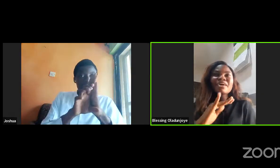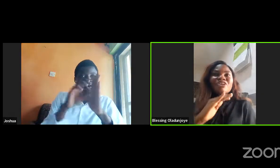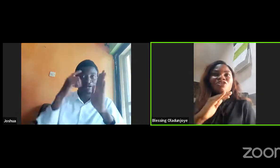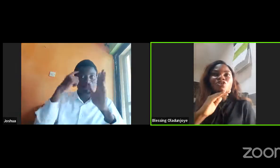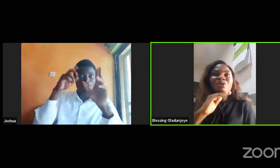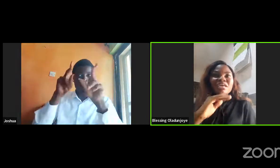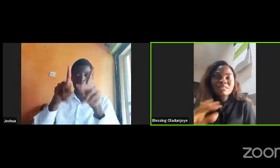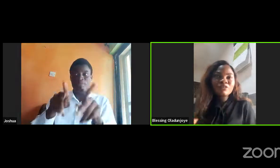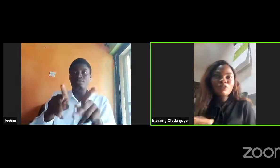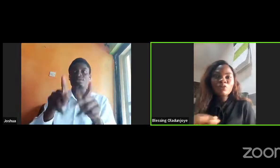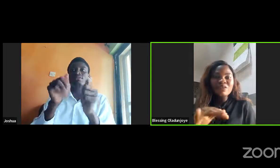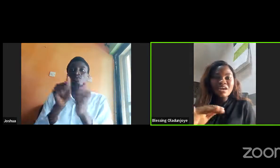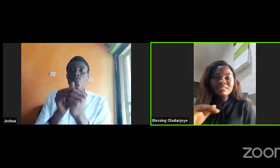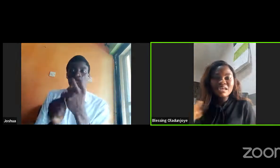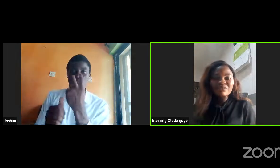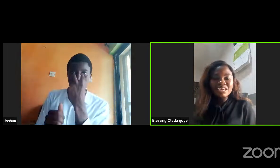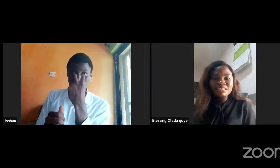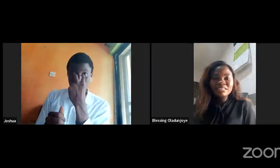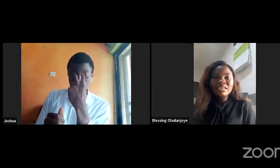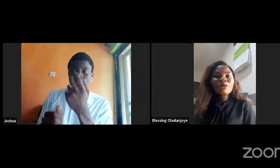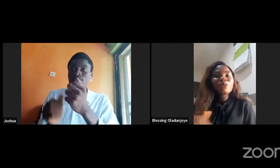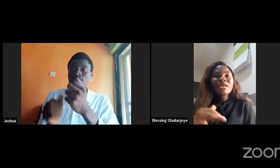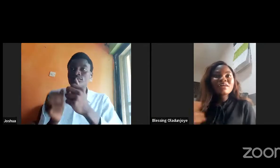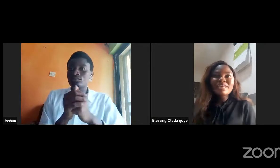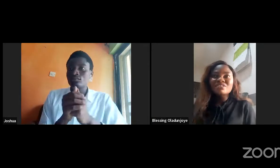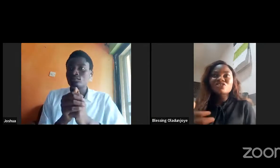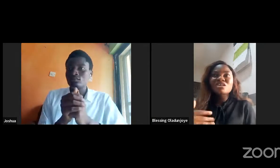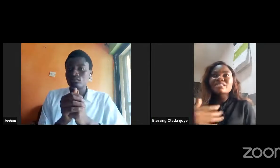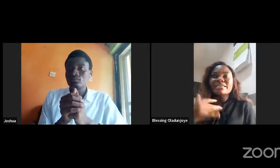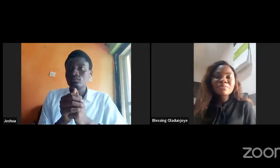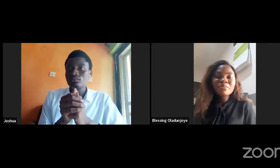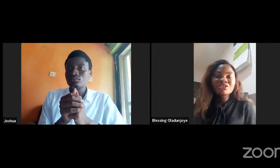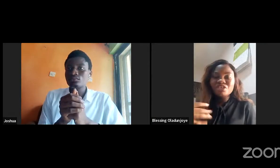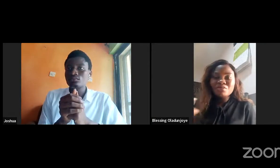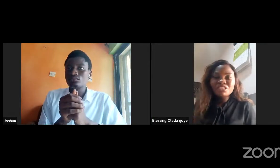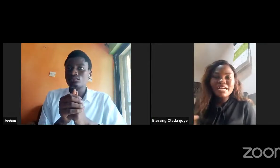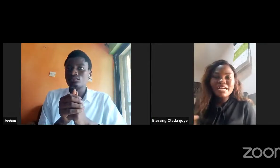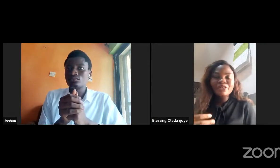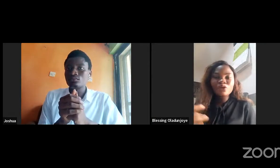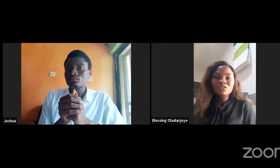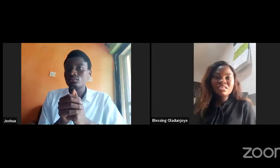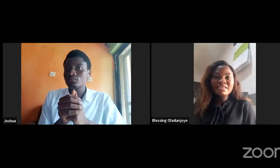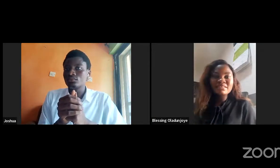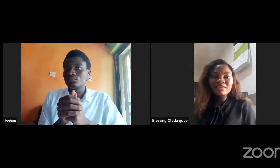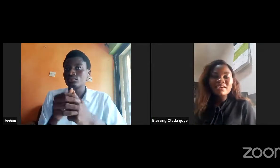And you make it whoever is now just